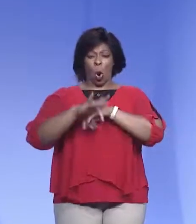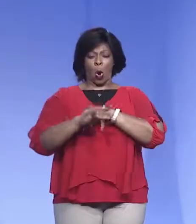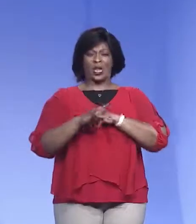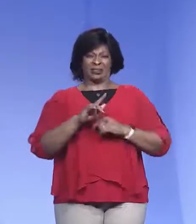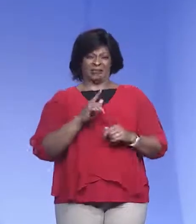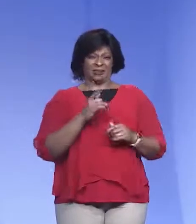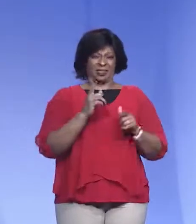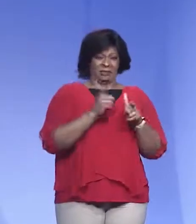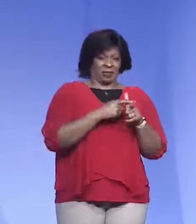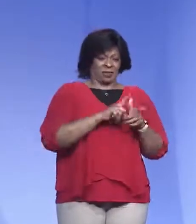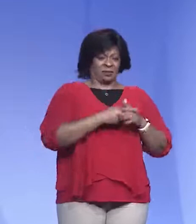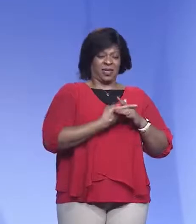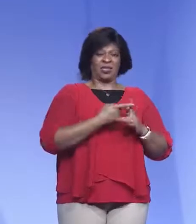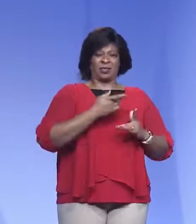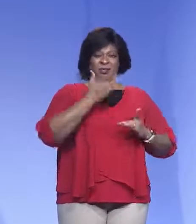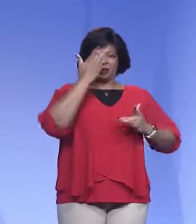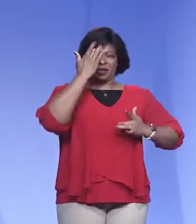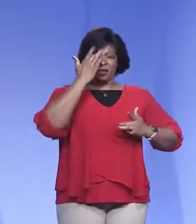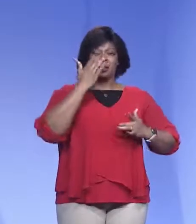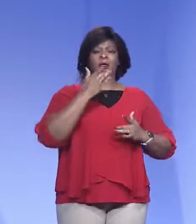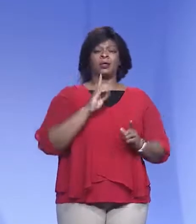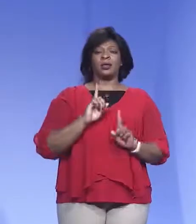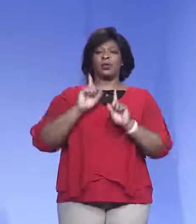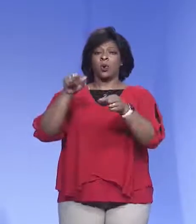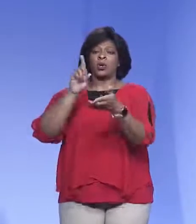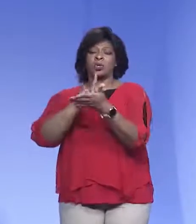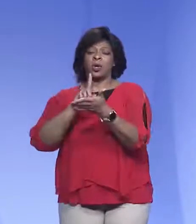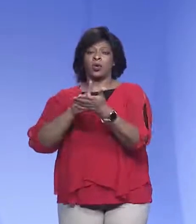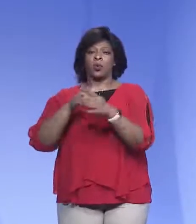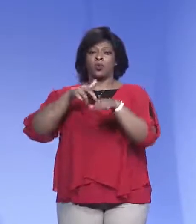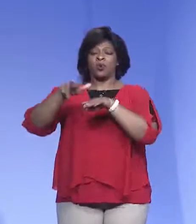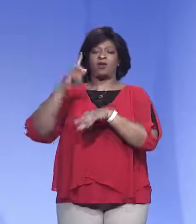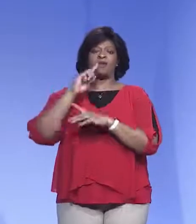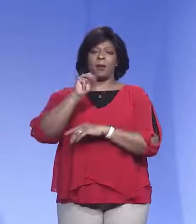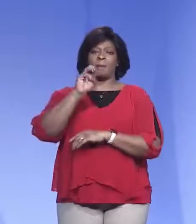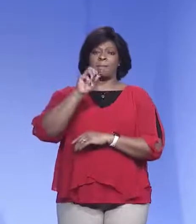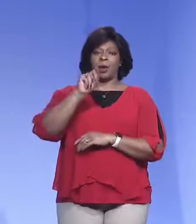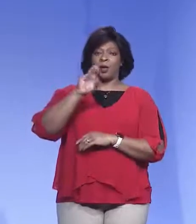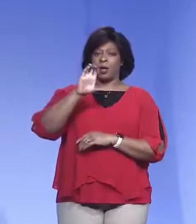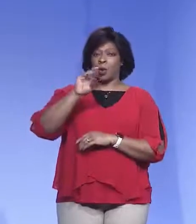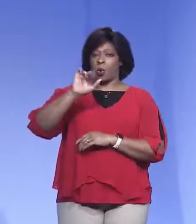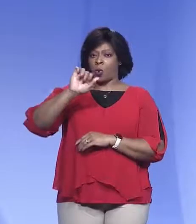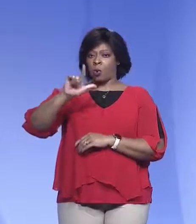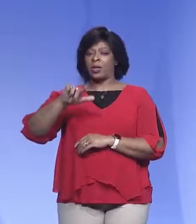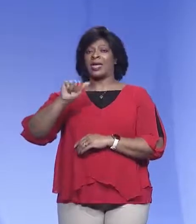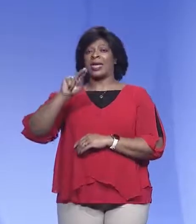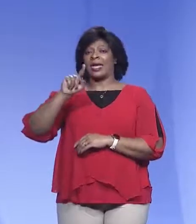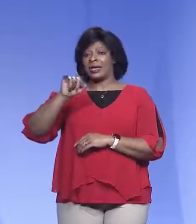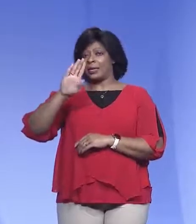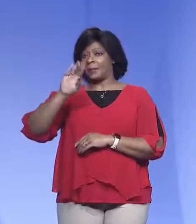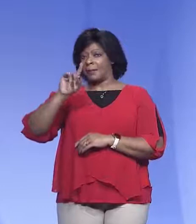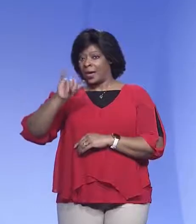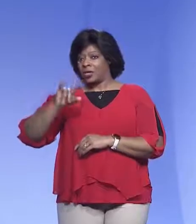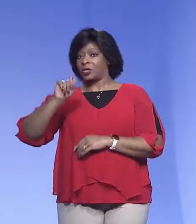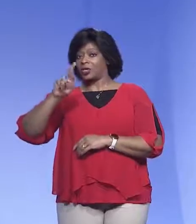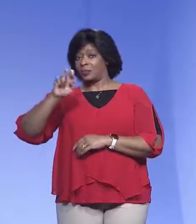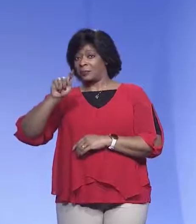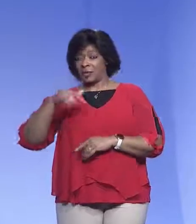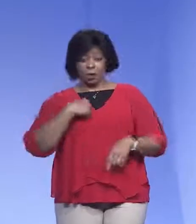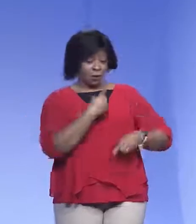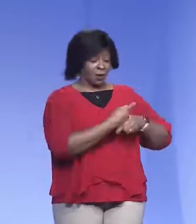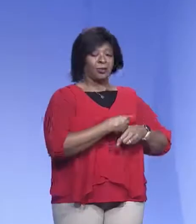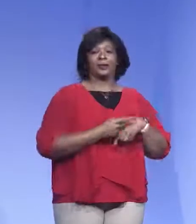their diagnosis should press their doctors to refer them for monoclonal antibody treatment. Did I get that right?